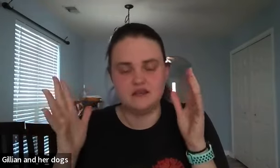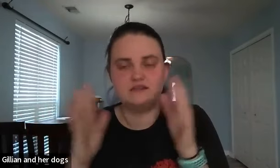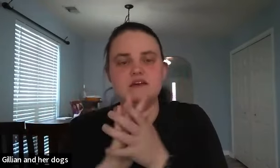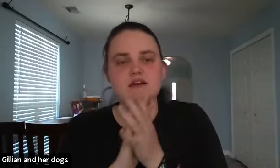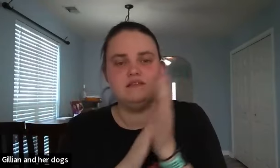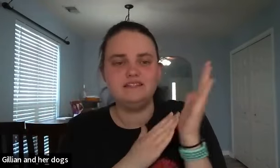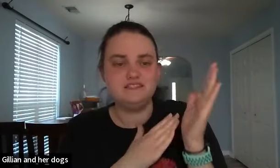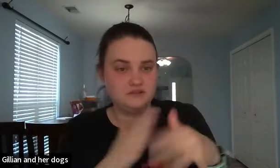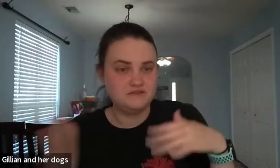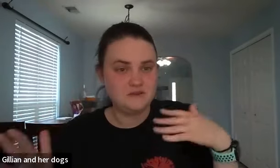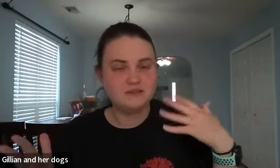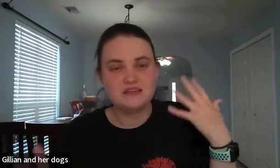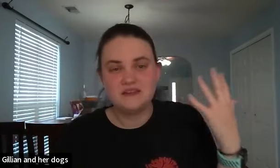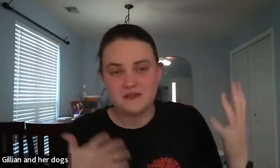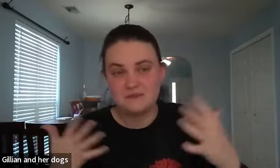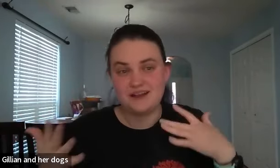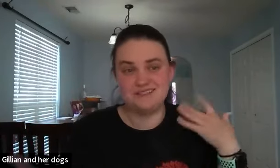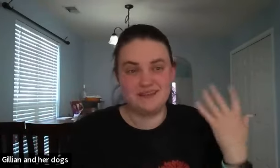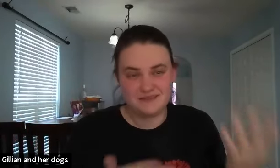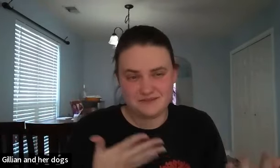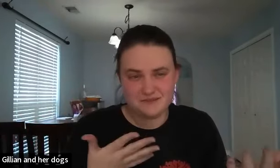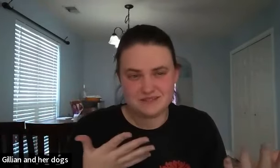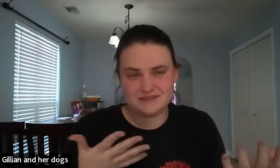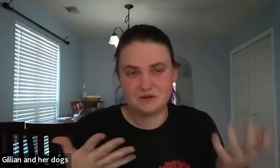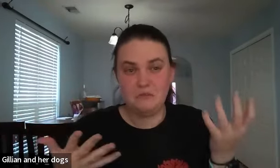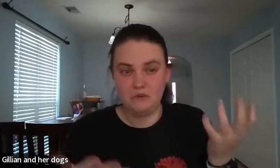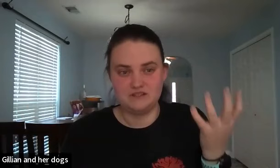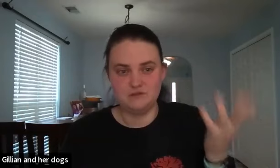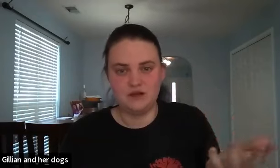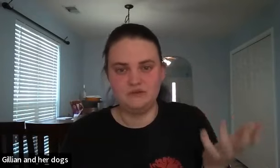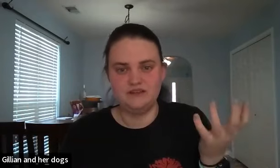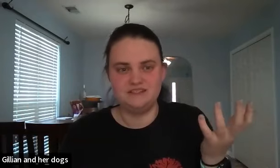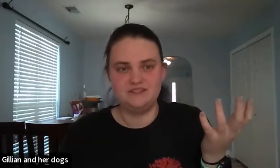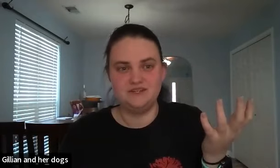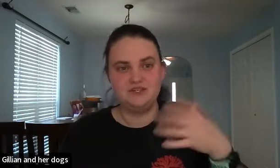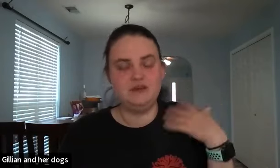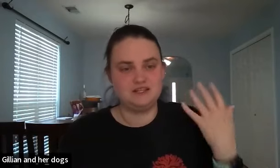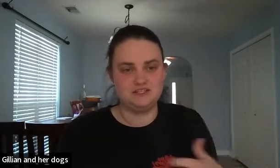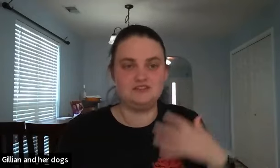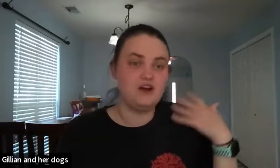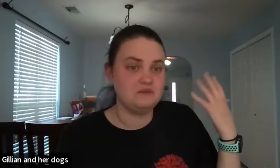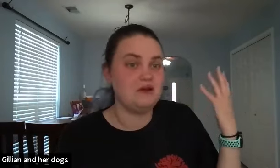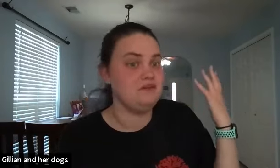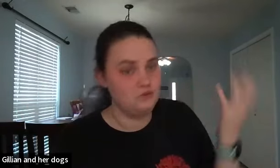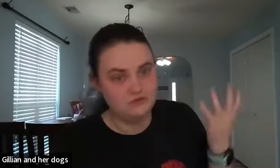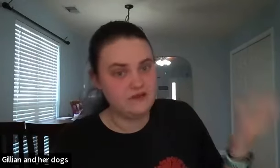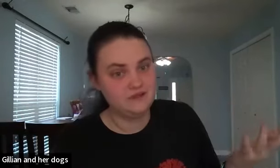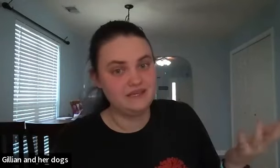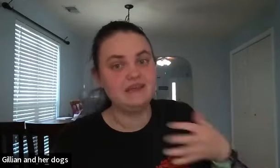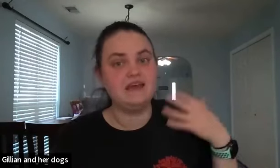signs? Let's start the family ones. I think a lot of people actually like the family ones a little more as well, because you can actually start talking about your family and